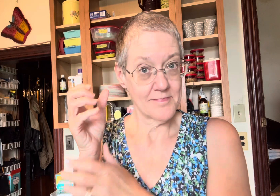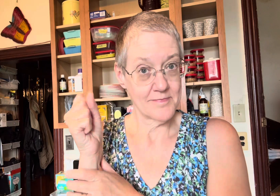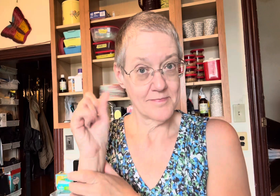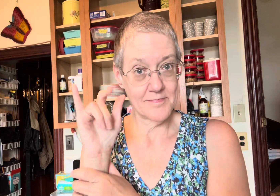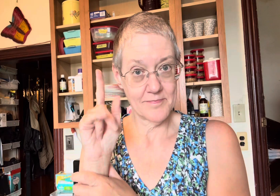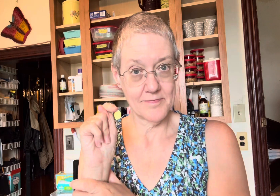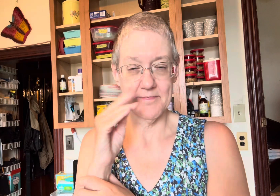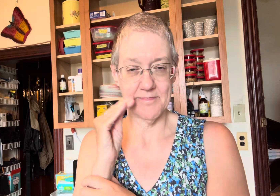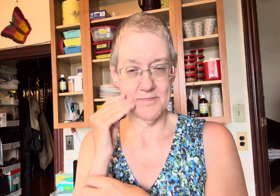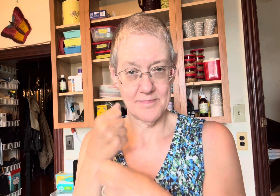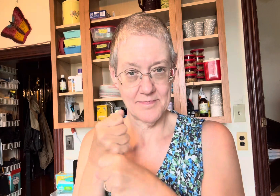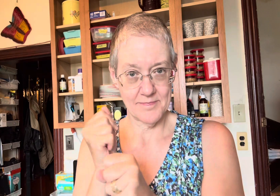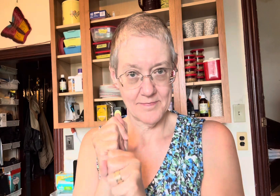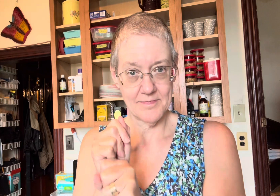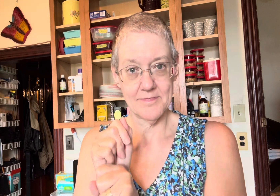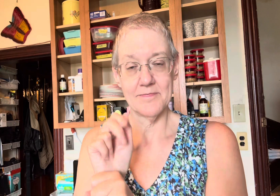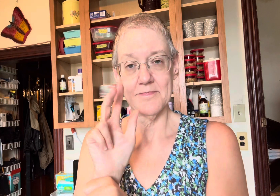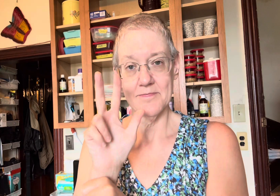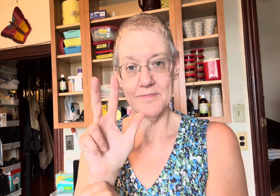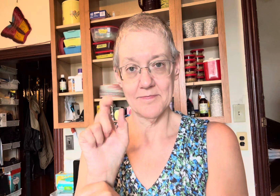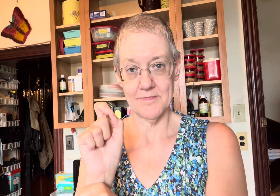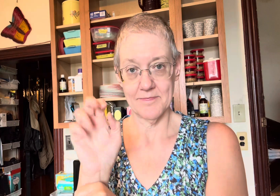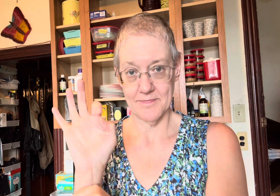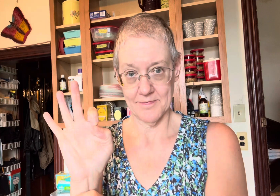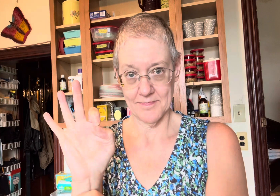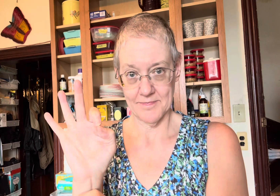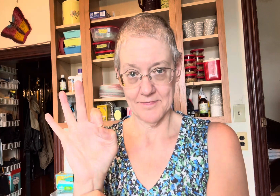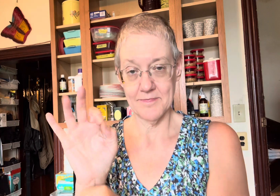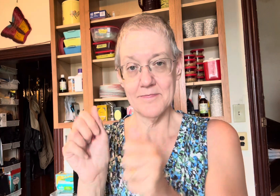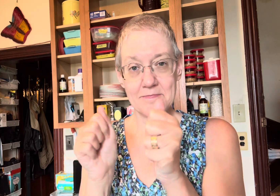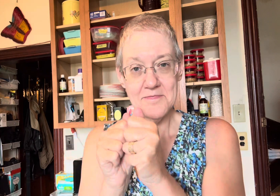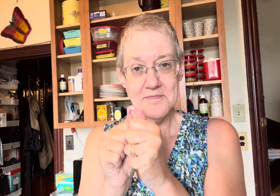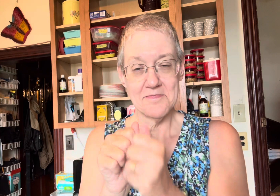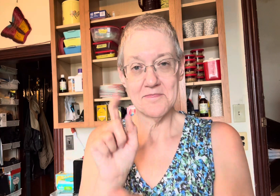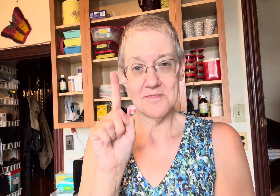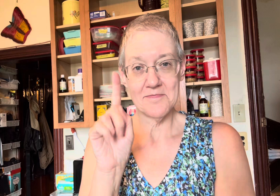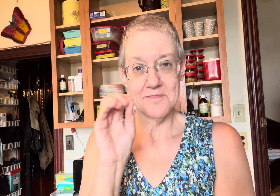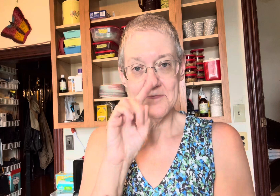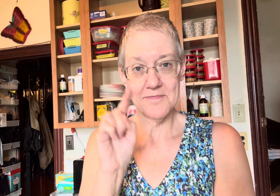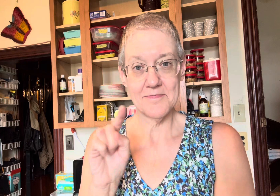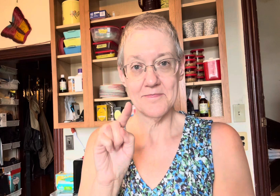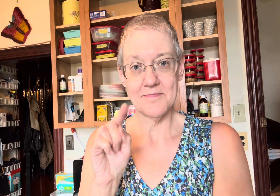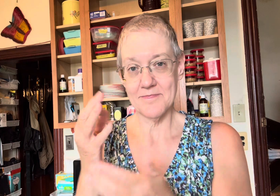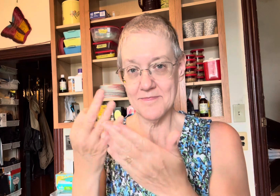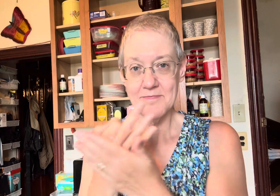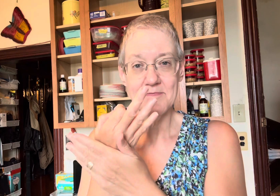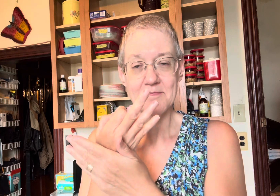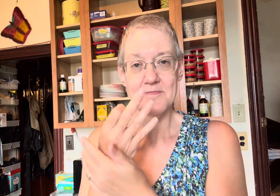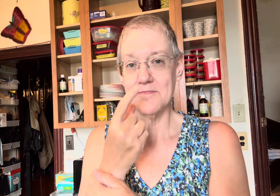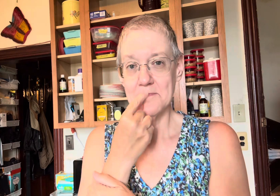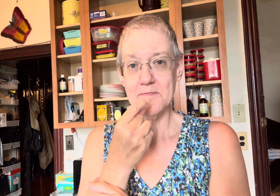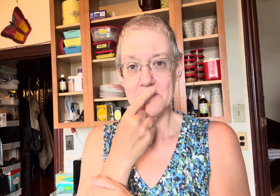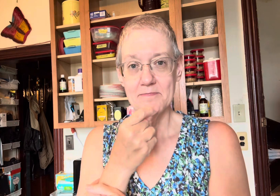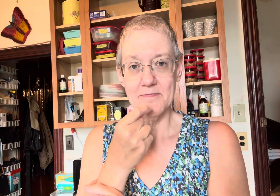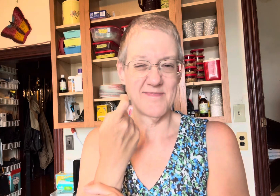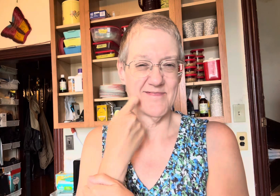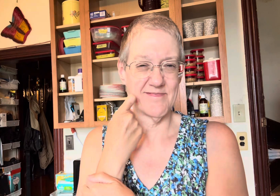of keto coconut milk yogurt that I make myself. And that's 3.9 grams of net carbs. I'm having that with 1